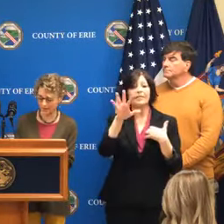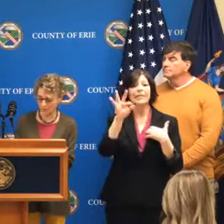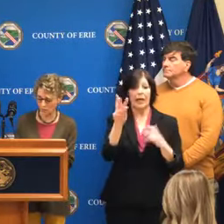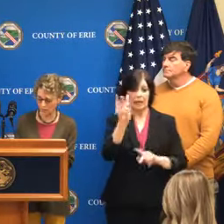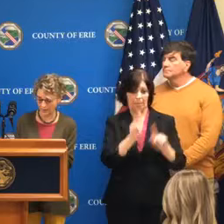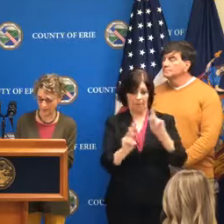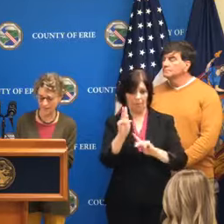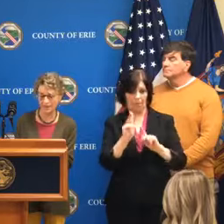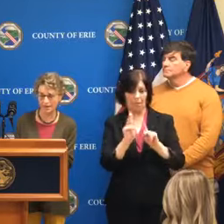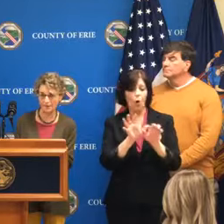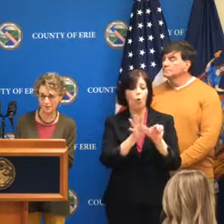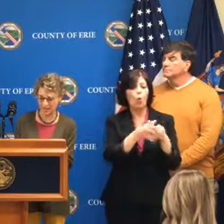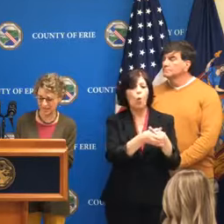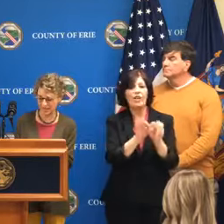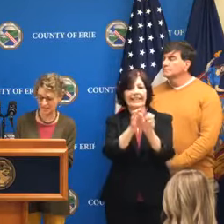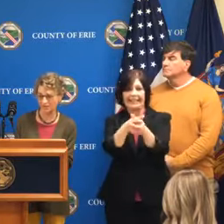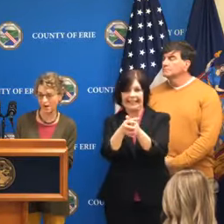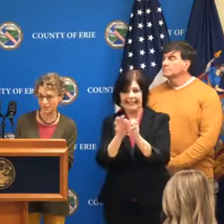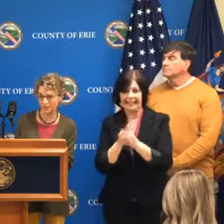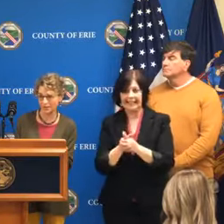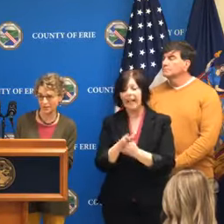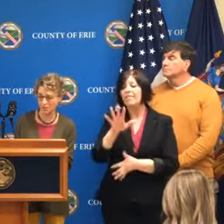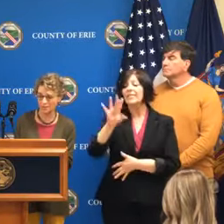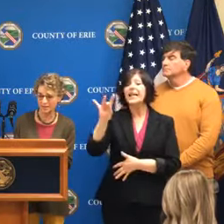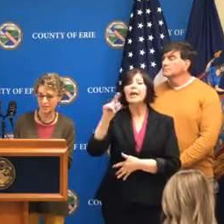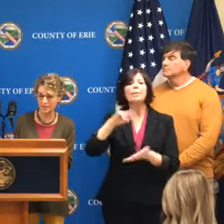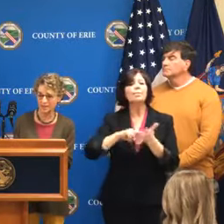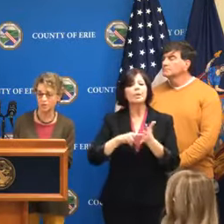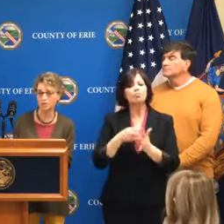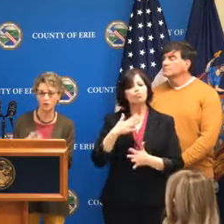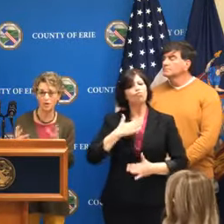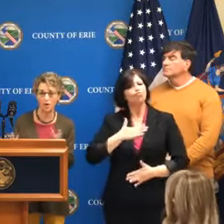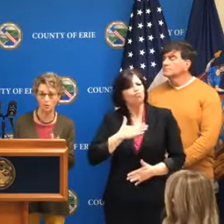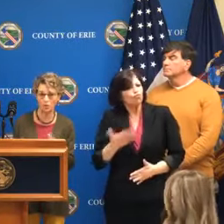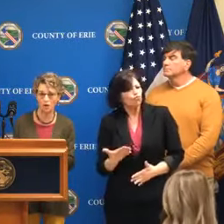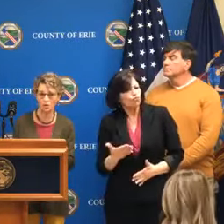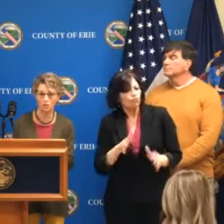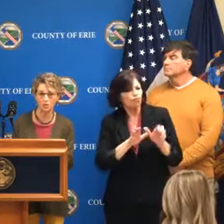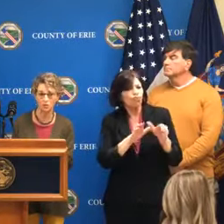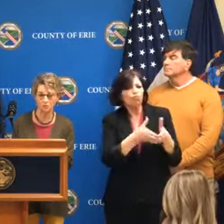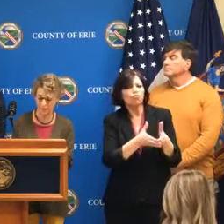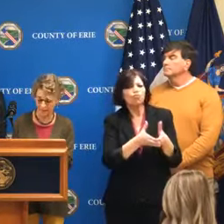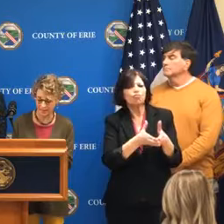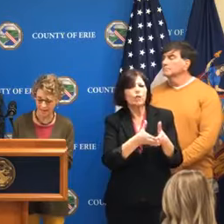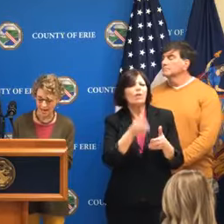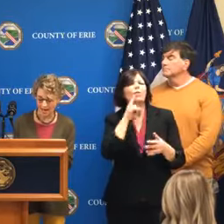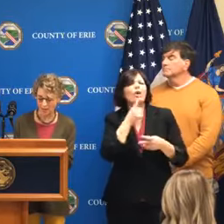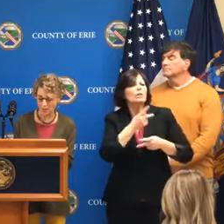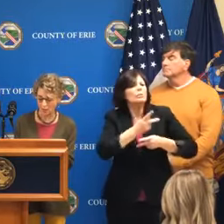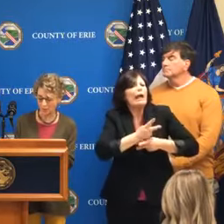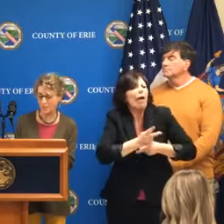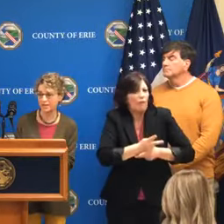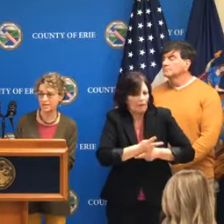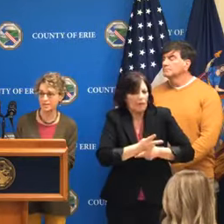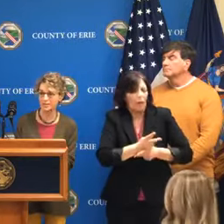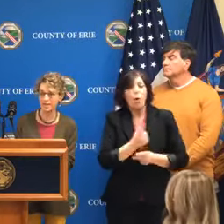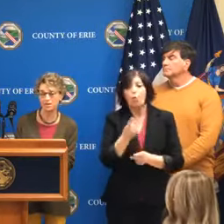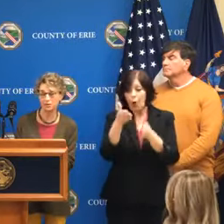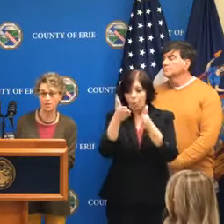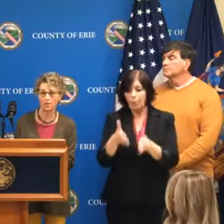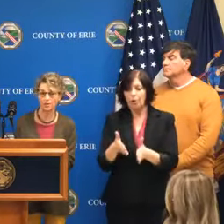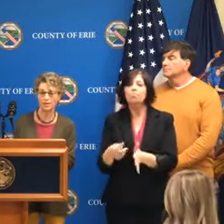in quarantine. 58 is a voluntary quarantine, or it's what we call precautionary quarantine. And then 1 person is